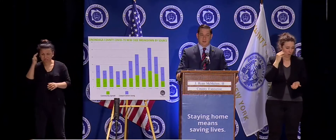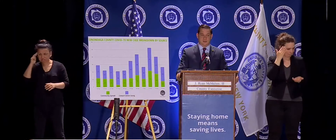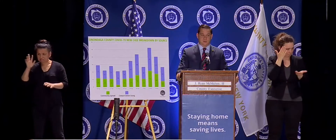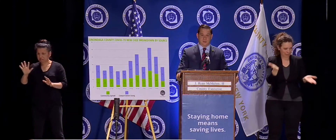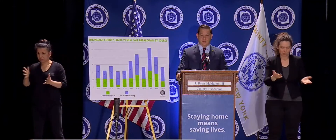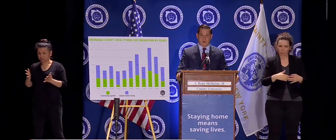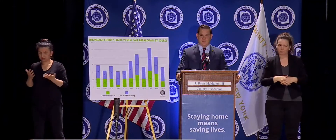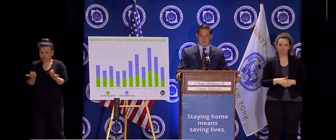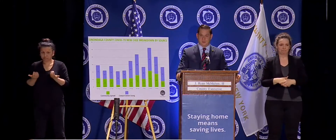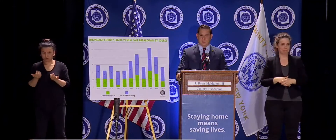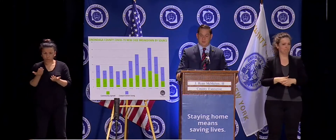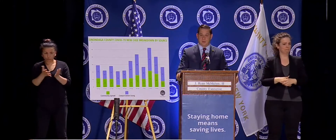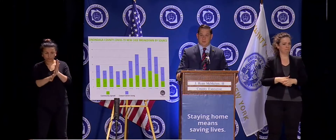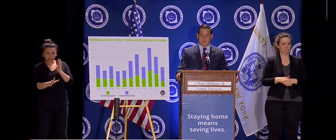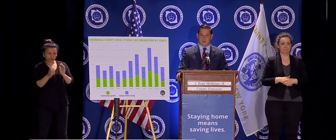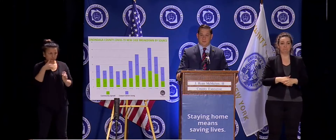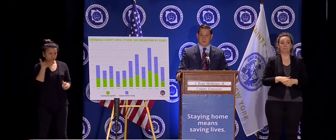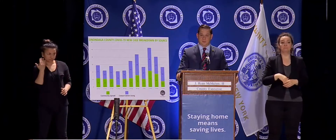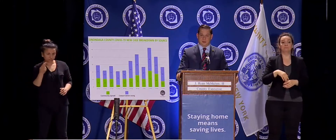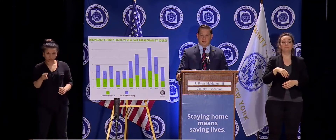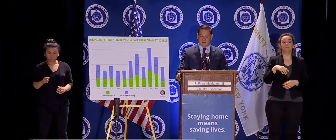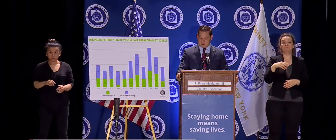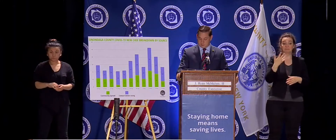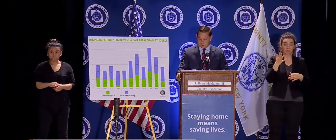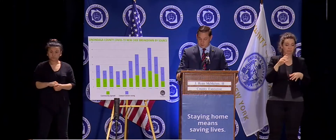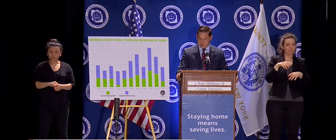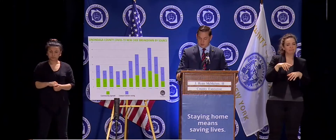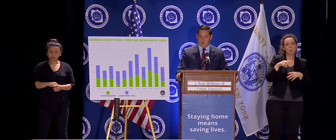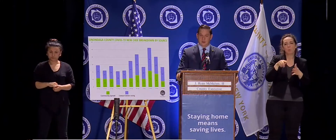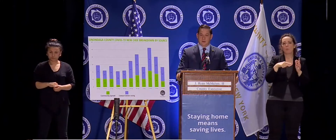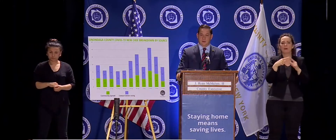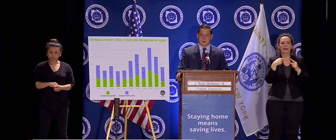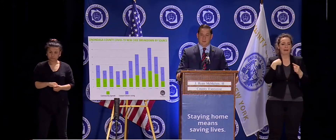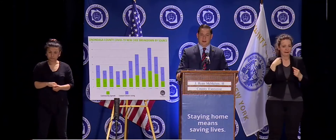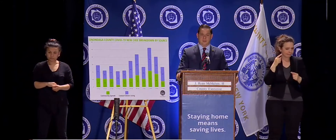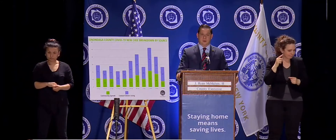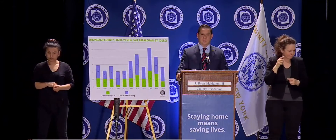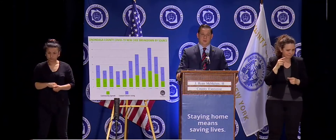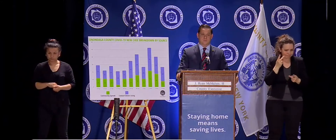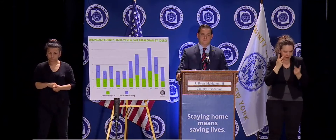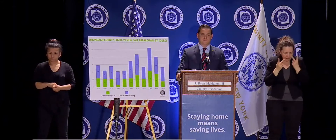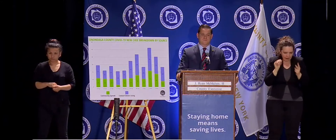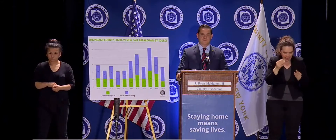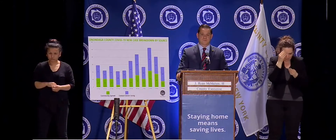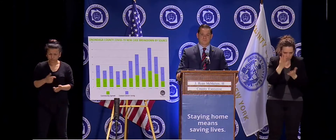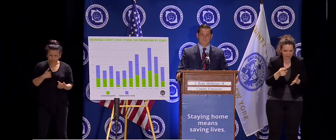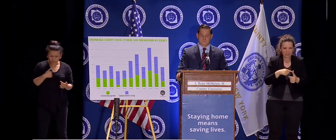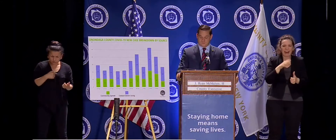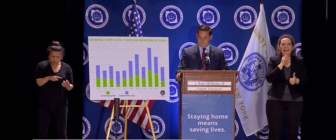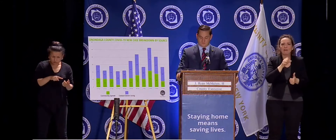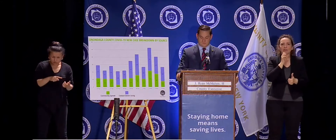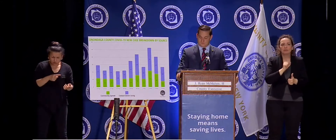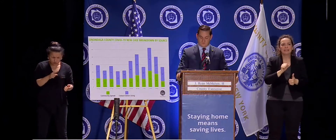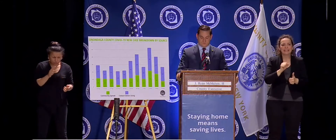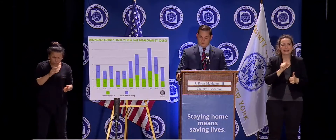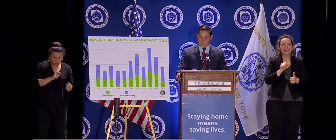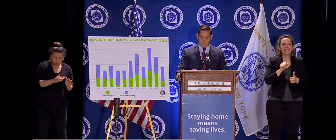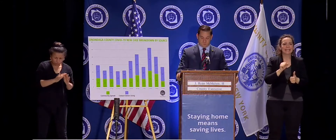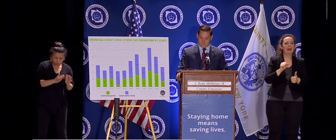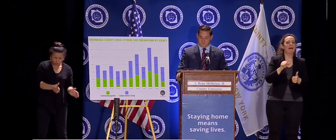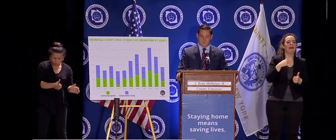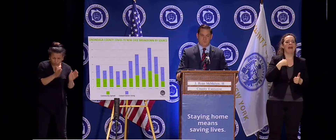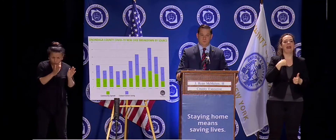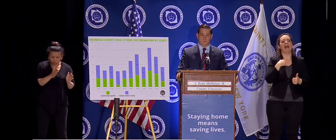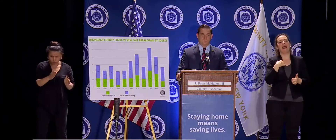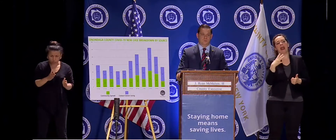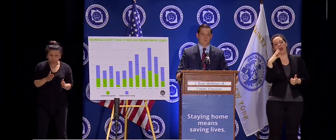and I look at some of the demographics, do I make assumptions in my head? Yes, but I'm not going to comment on it publicly. You don't have that information right now to comment on? Nope.